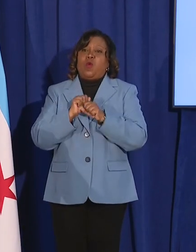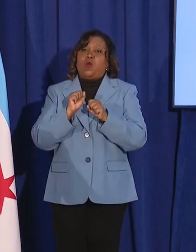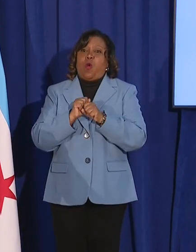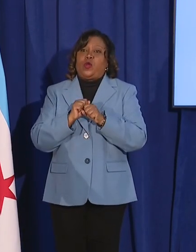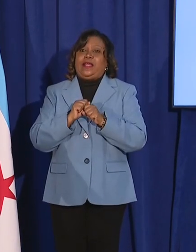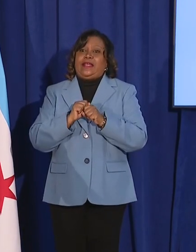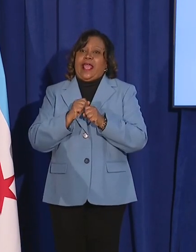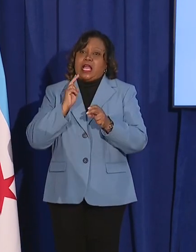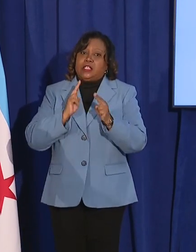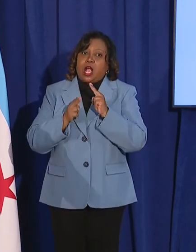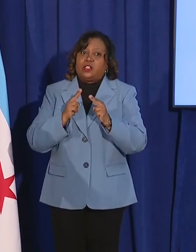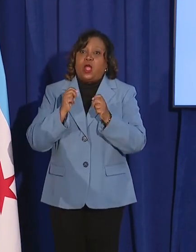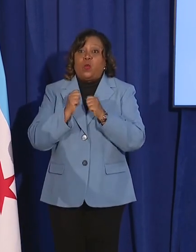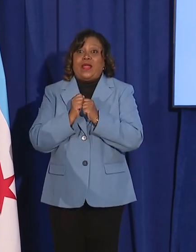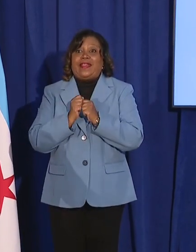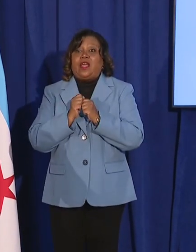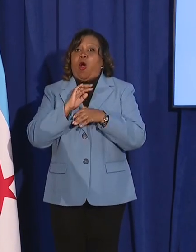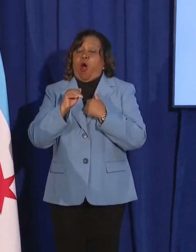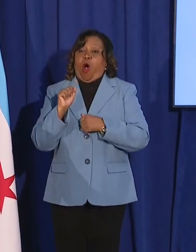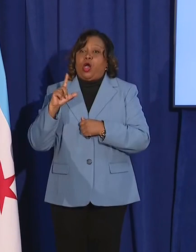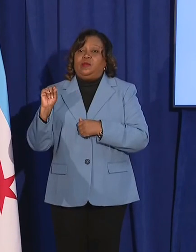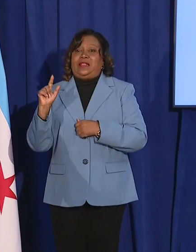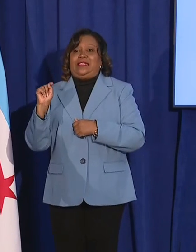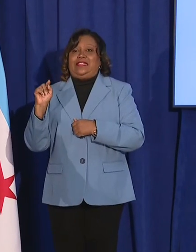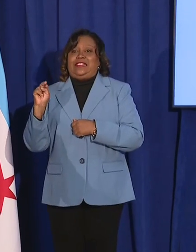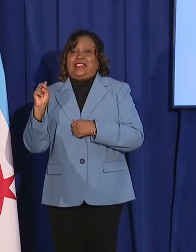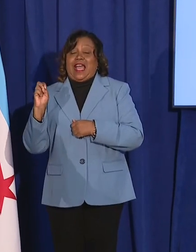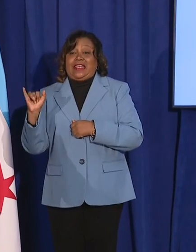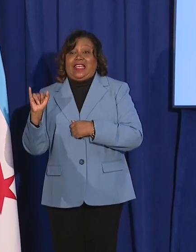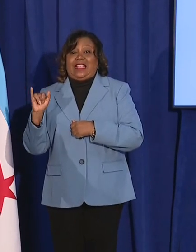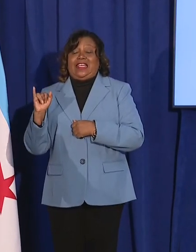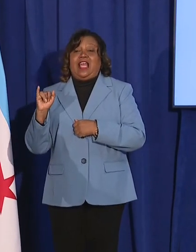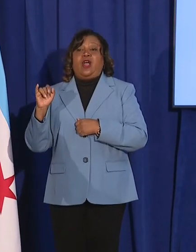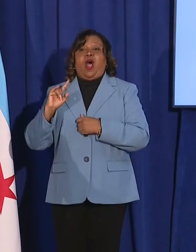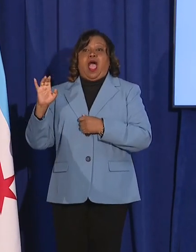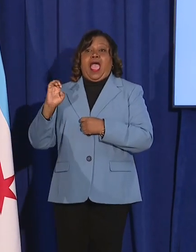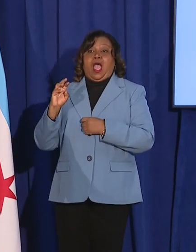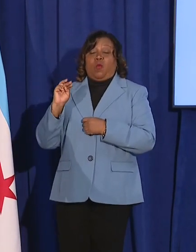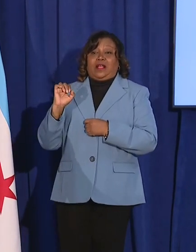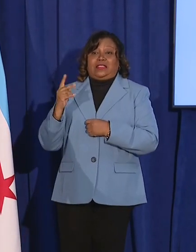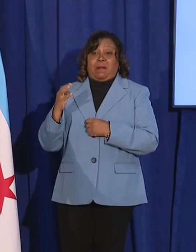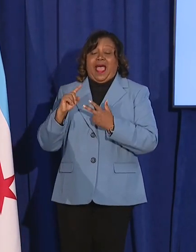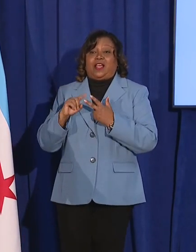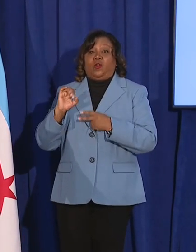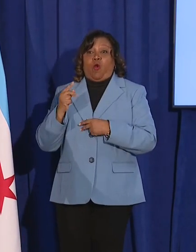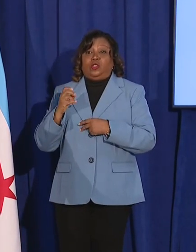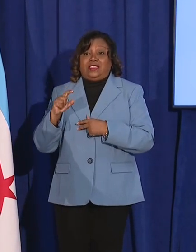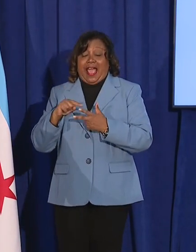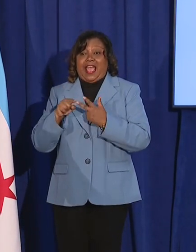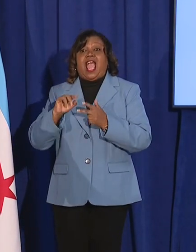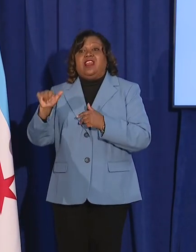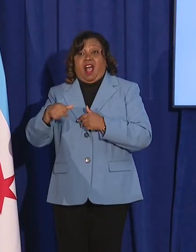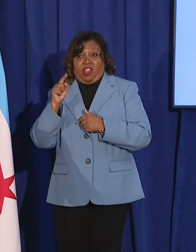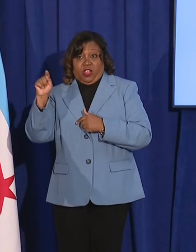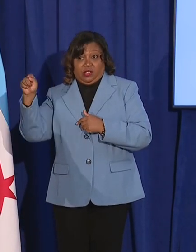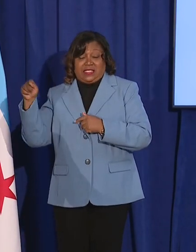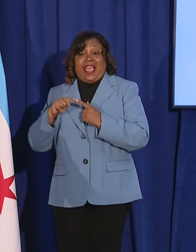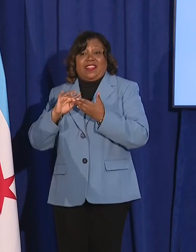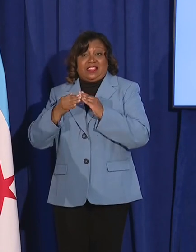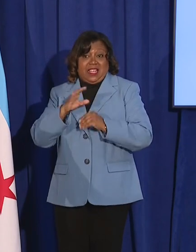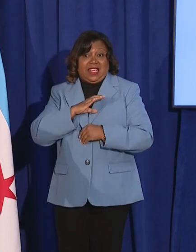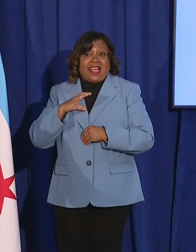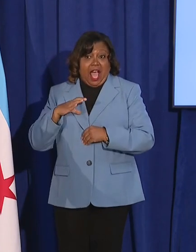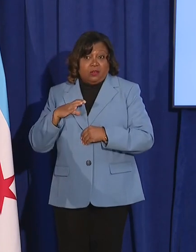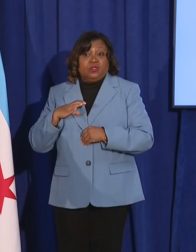working and hustling with Alderman Tunney, Alderman Wagesback, and Alderman O'Shea, and others in the city